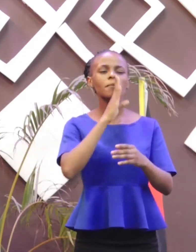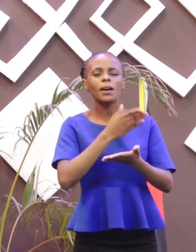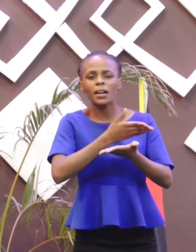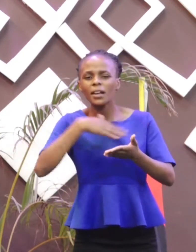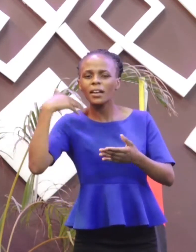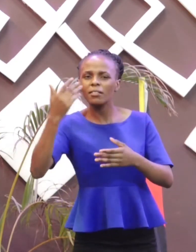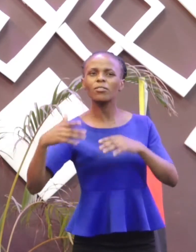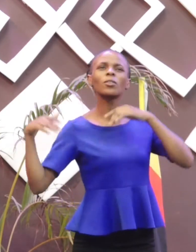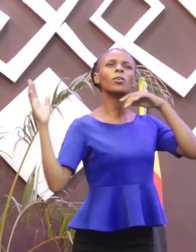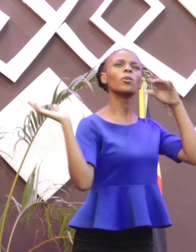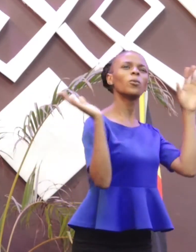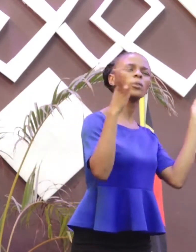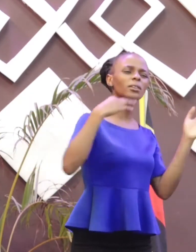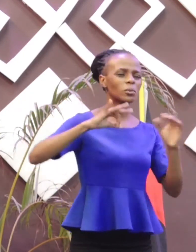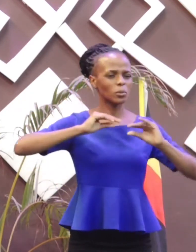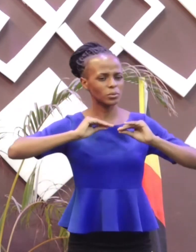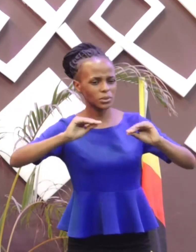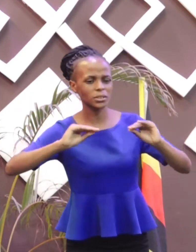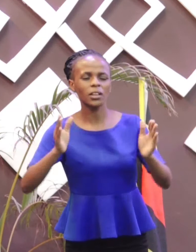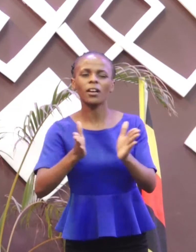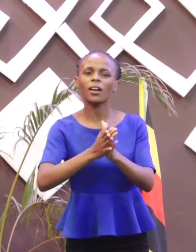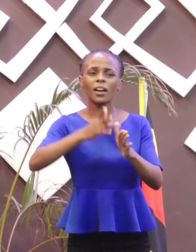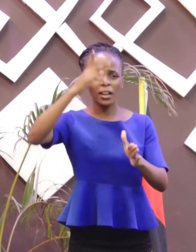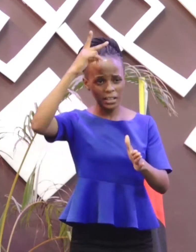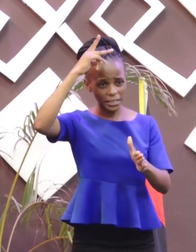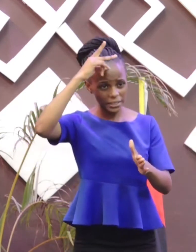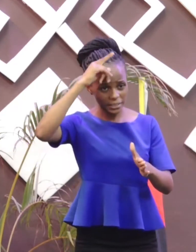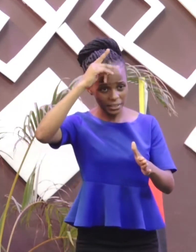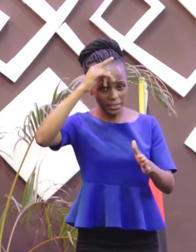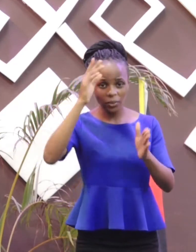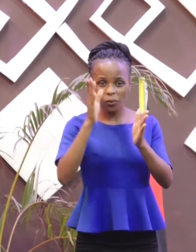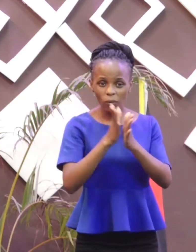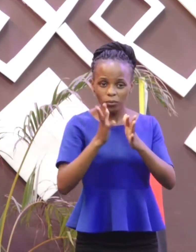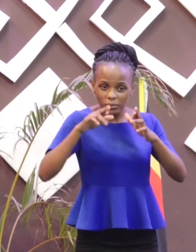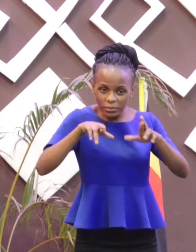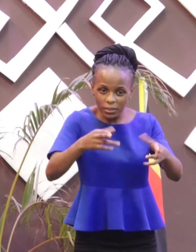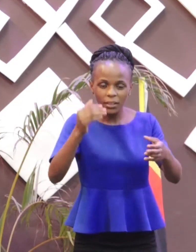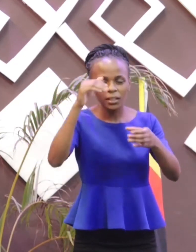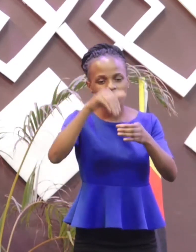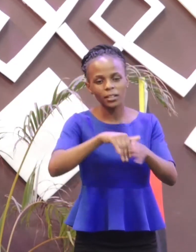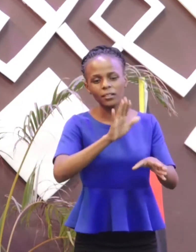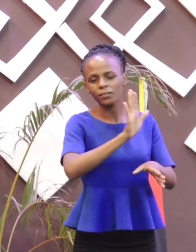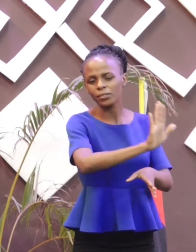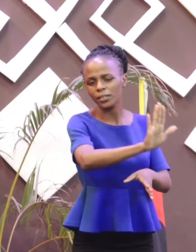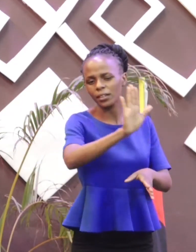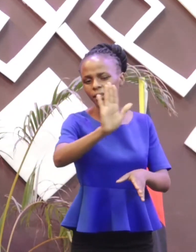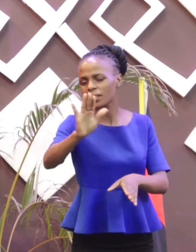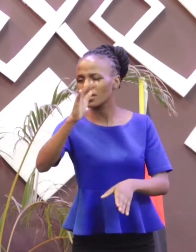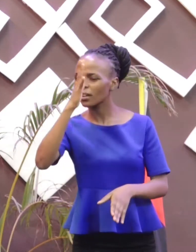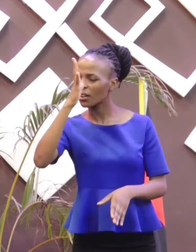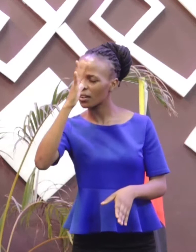of craftiness of people in their deceitful scheming. Mulwekumi